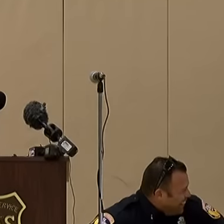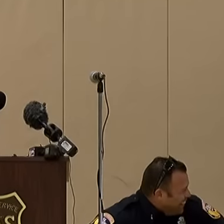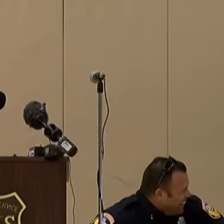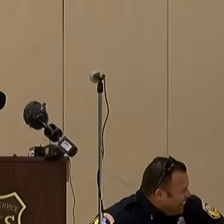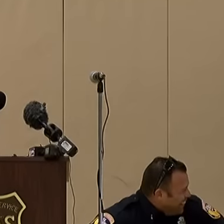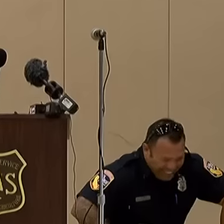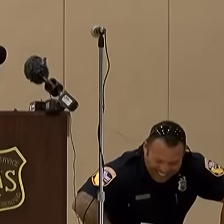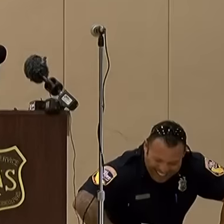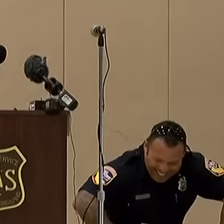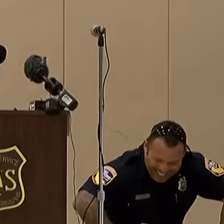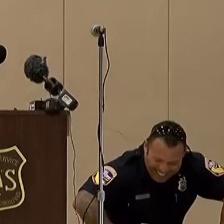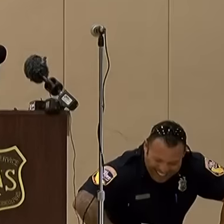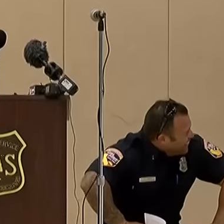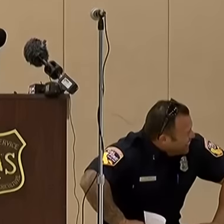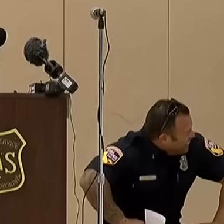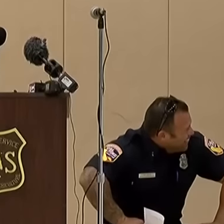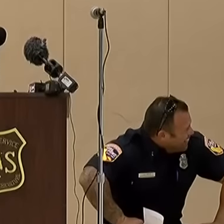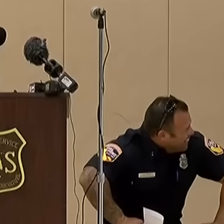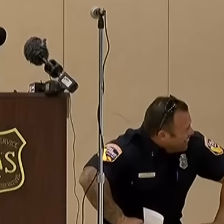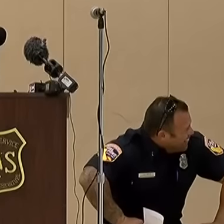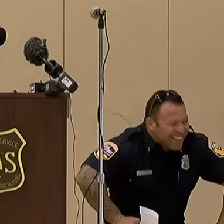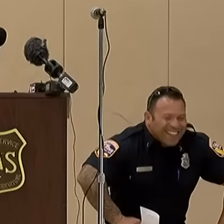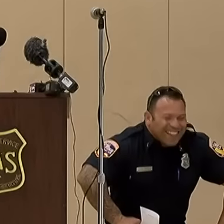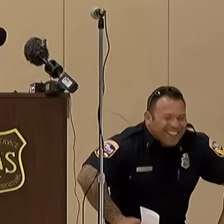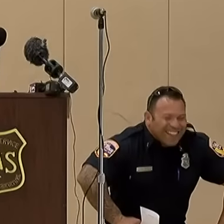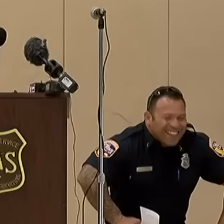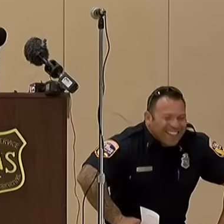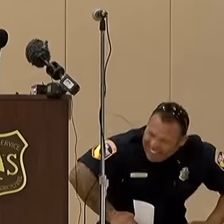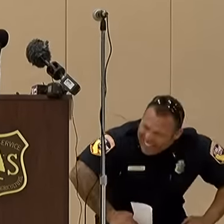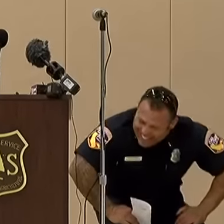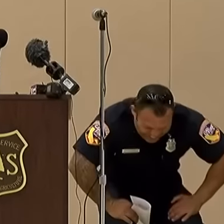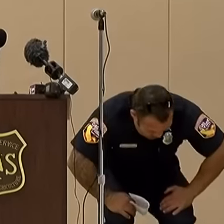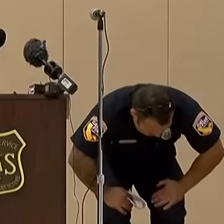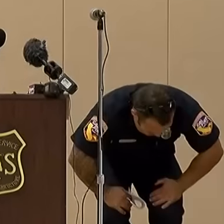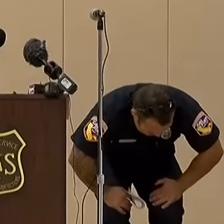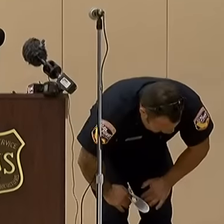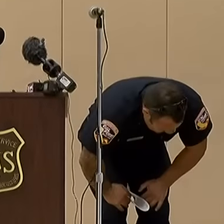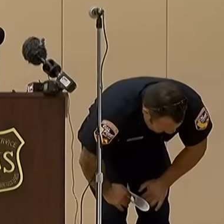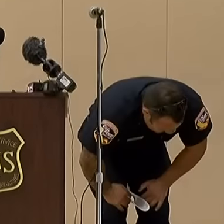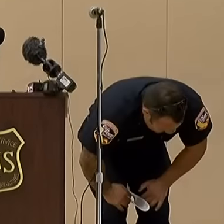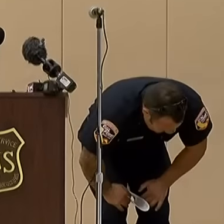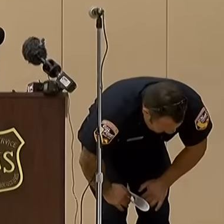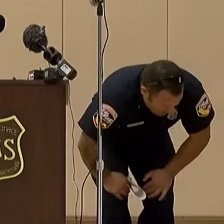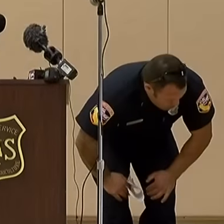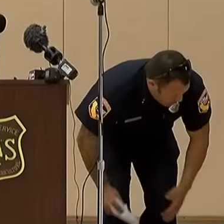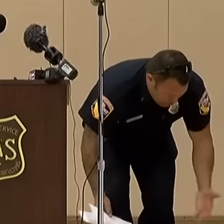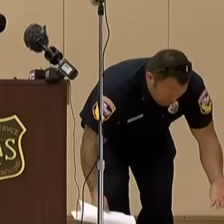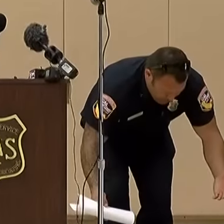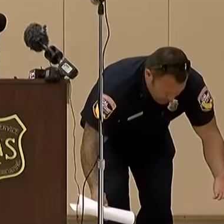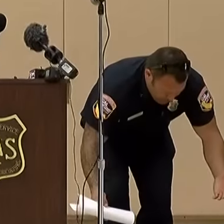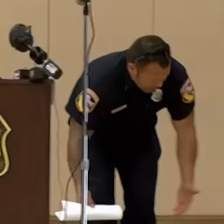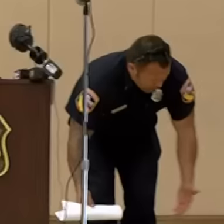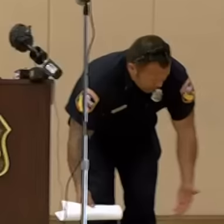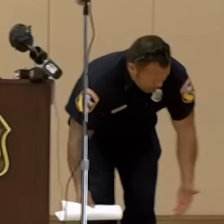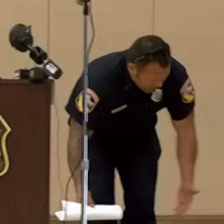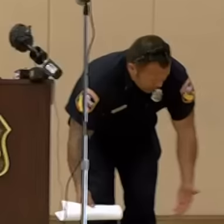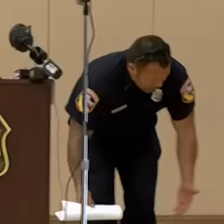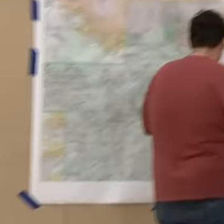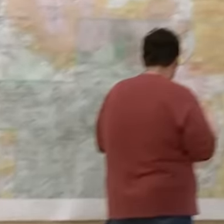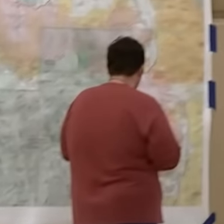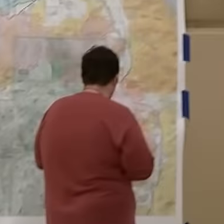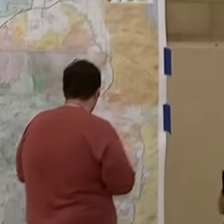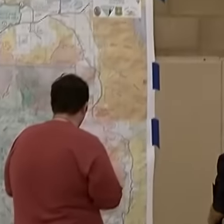I love that too. I say that a lot at work too. Ask someone who knows. Exactly.